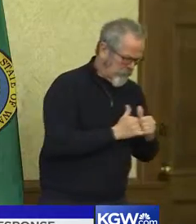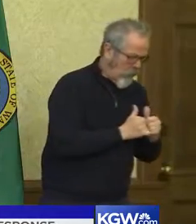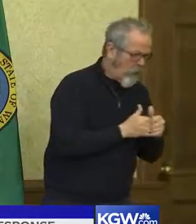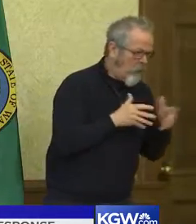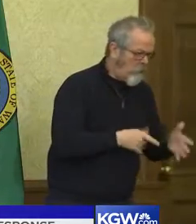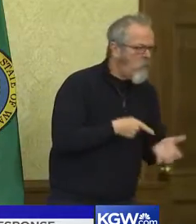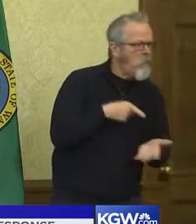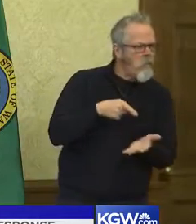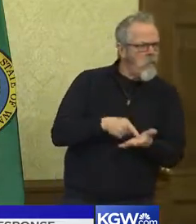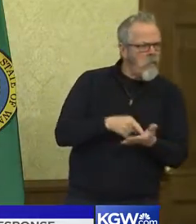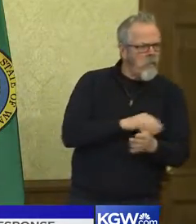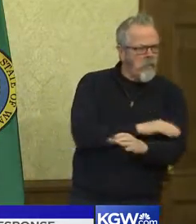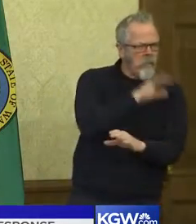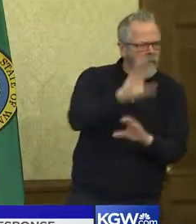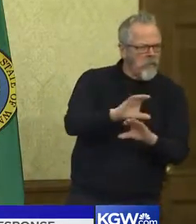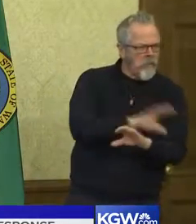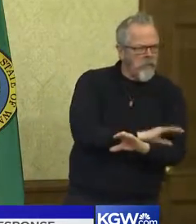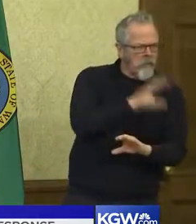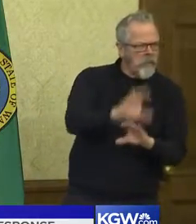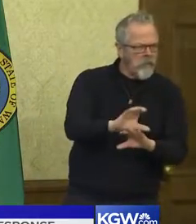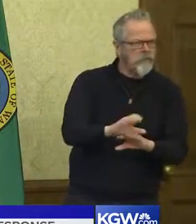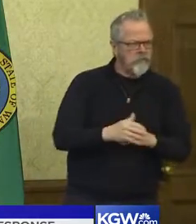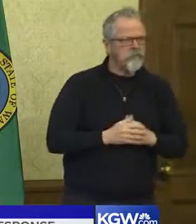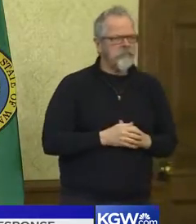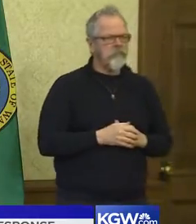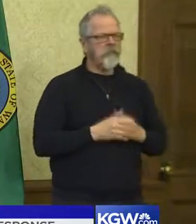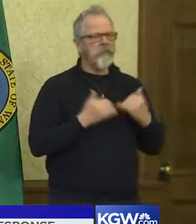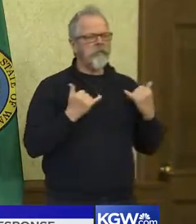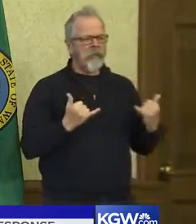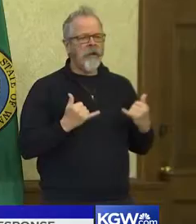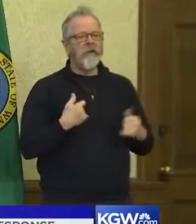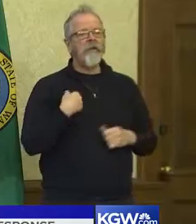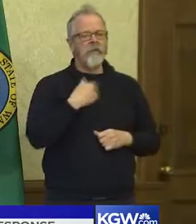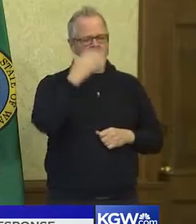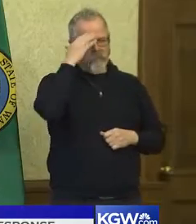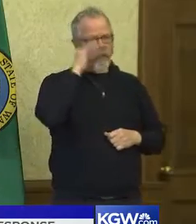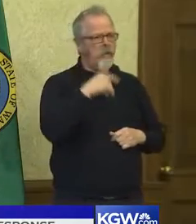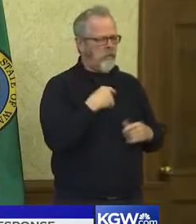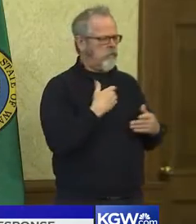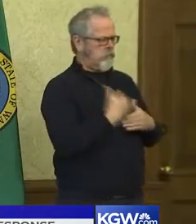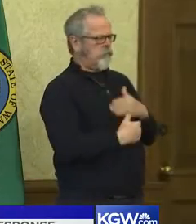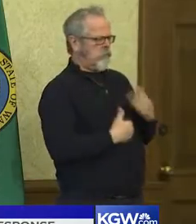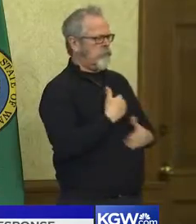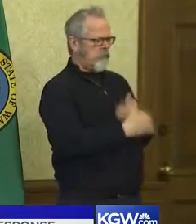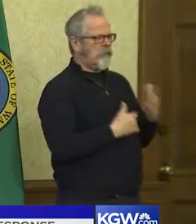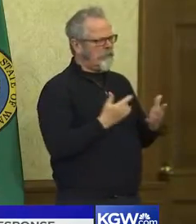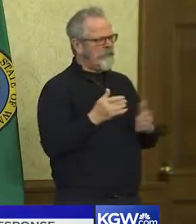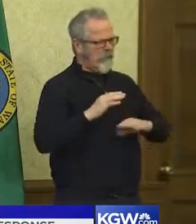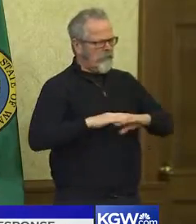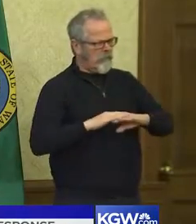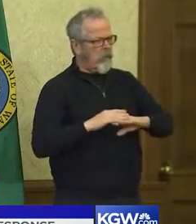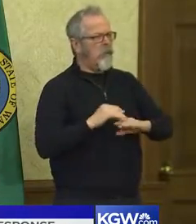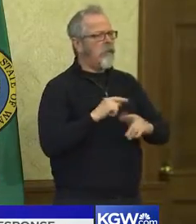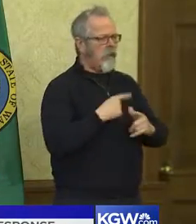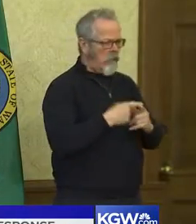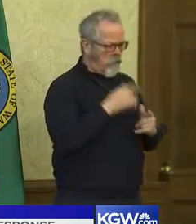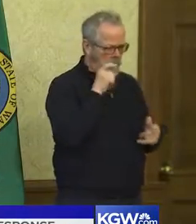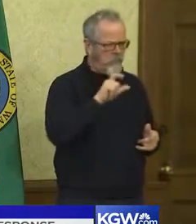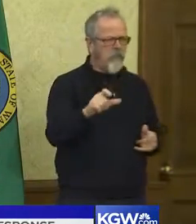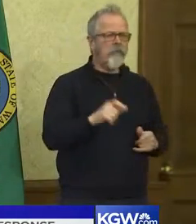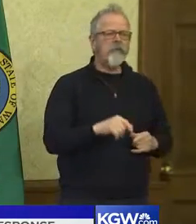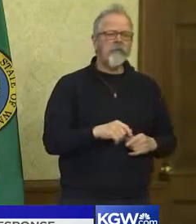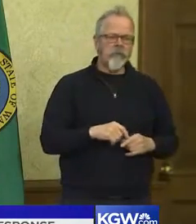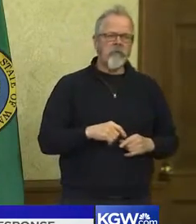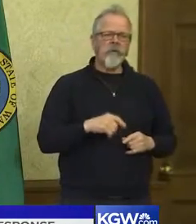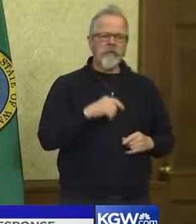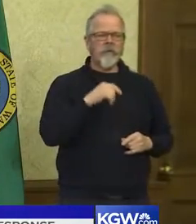for any difference. The key thing here is that we are now going to take our entire ESD staff and put them on this